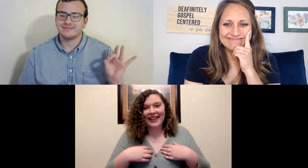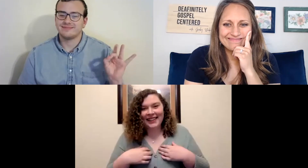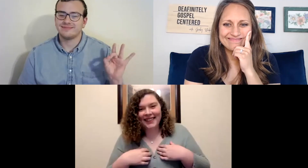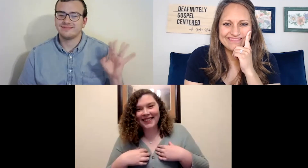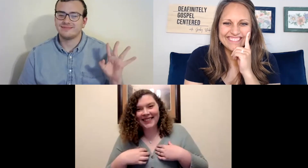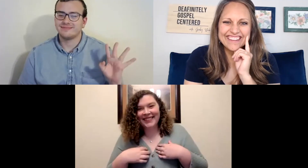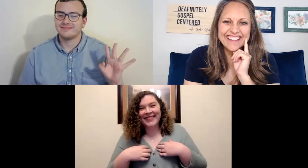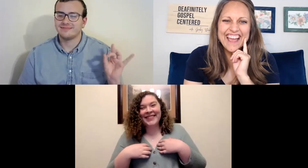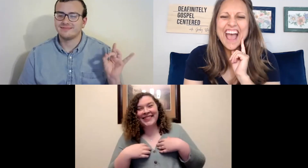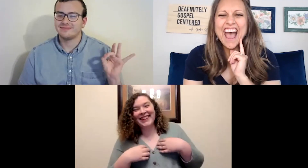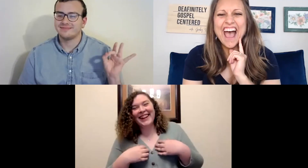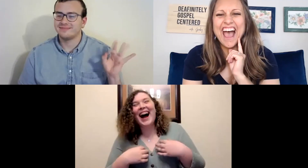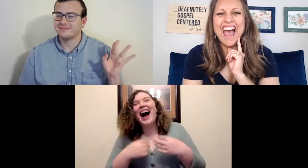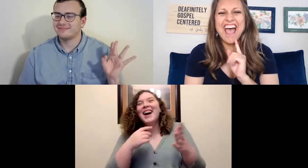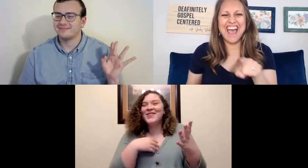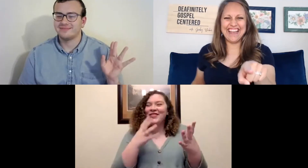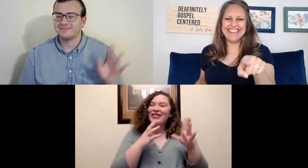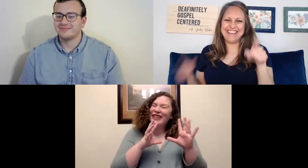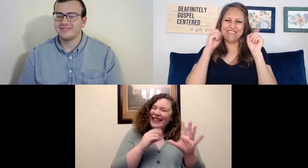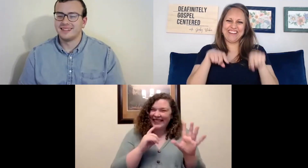suck big time at communication.